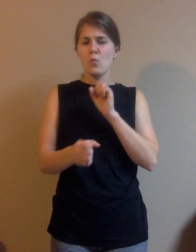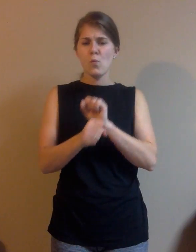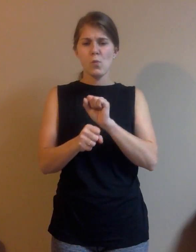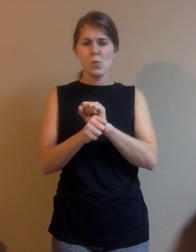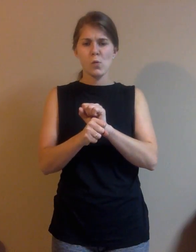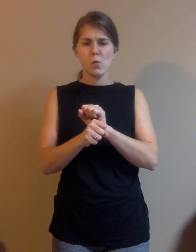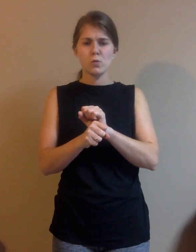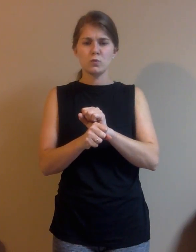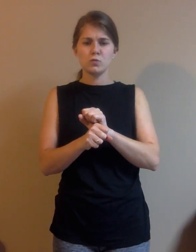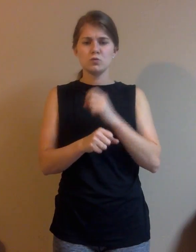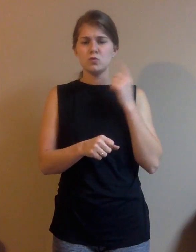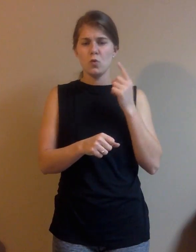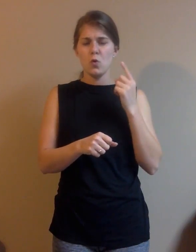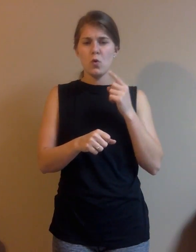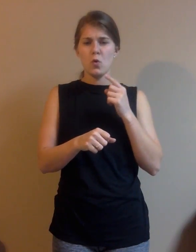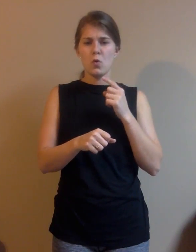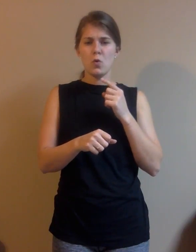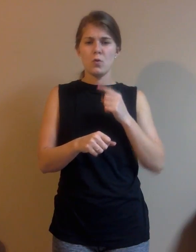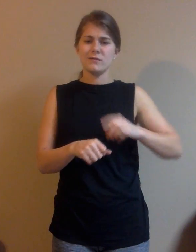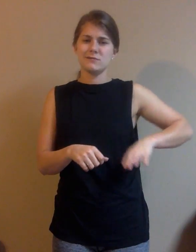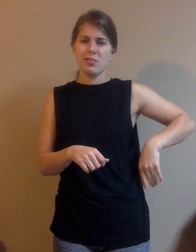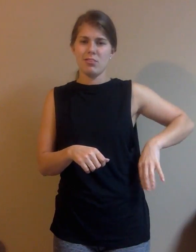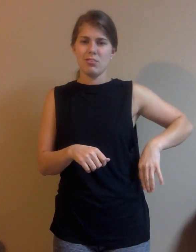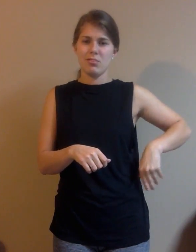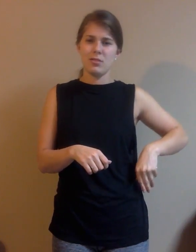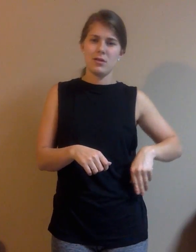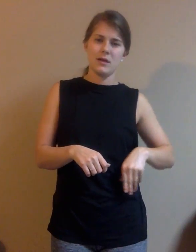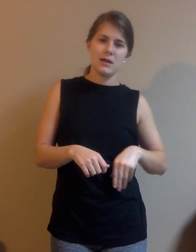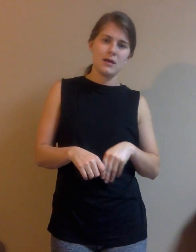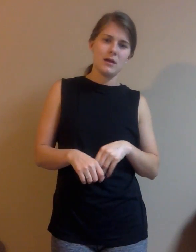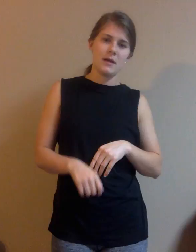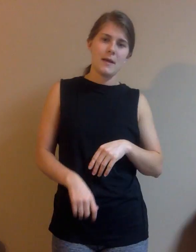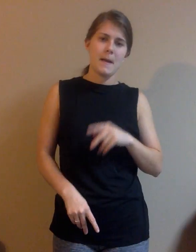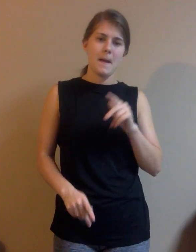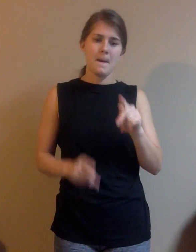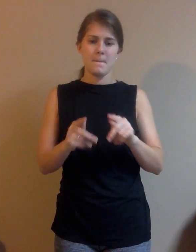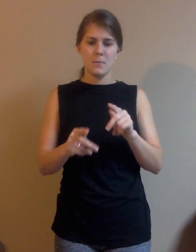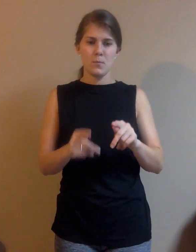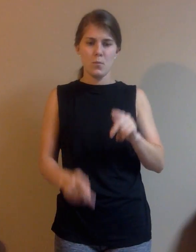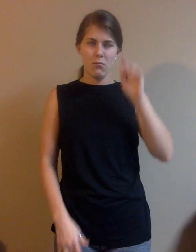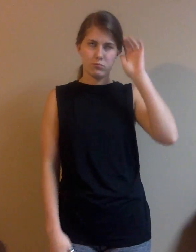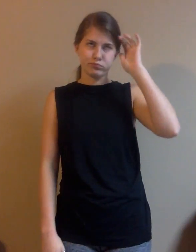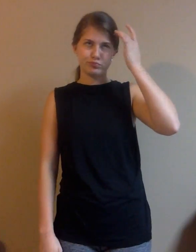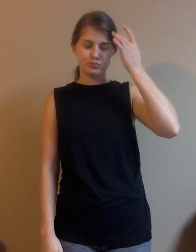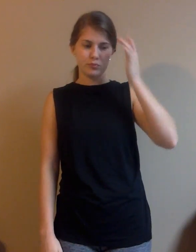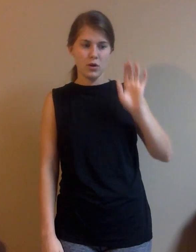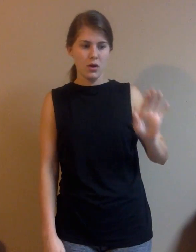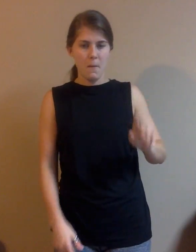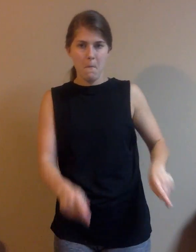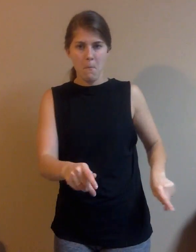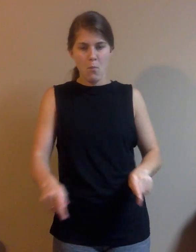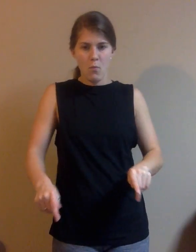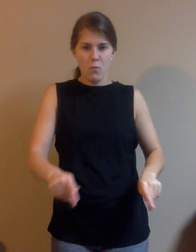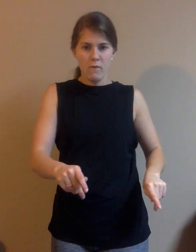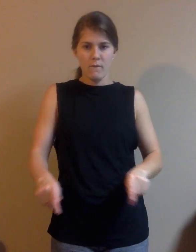the doctor went and sat next to Gillian and said, Gillian, I've listened to all these things that your mother's told me. I need to speak to her privately. So she said, he said, wait here, we'll be